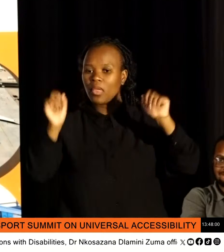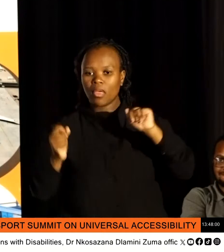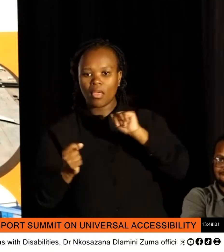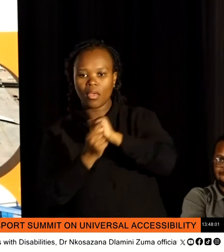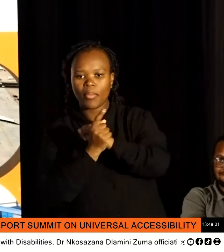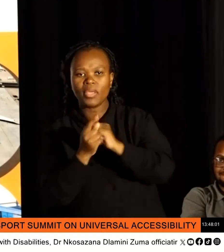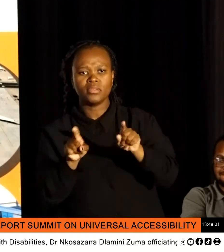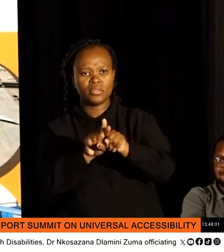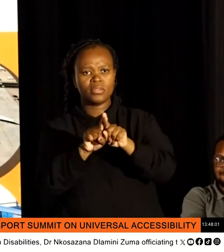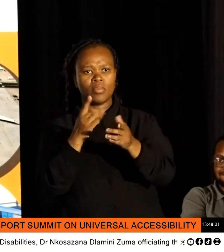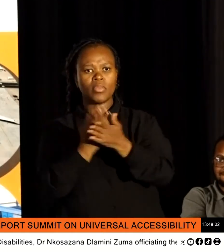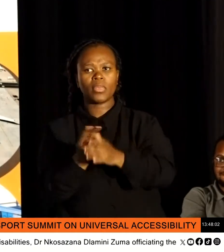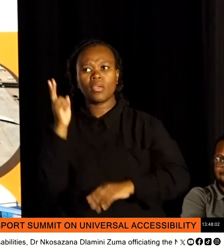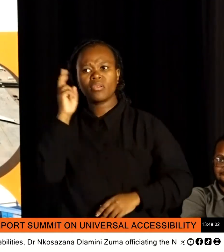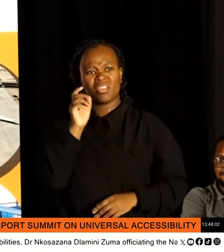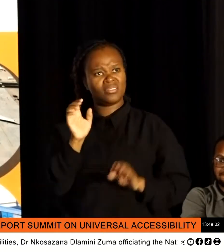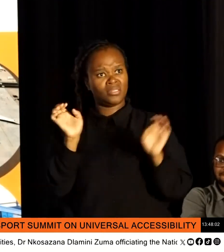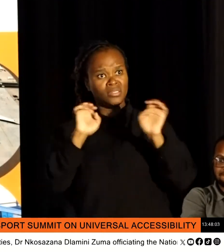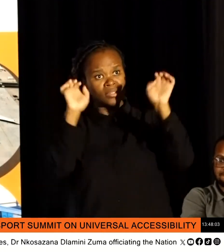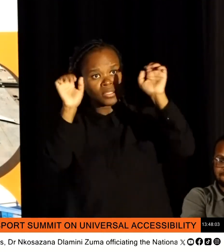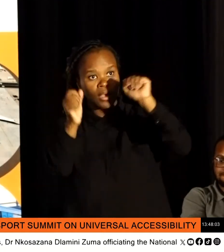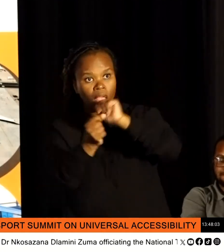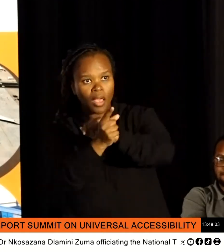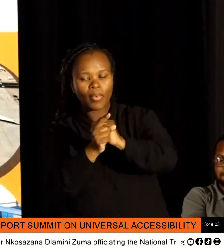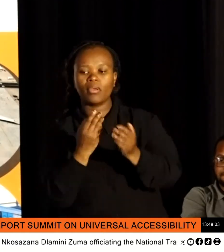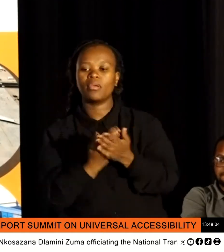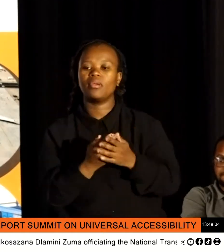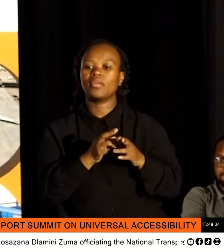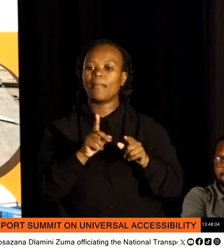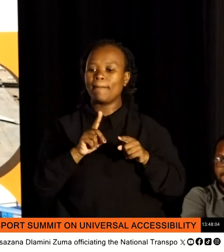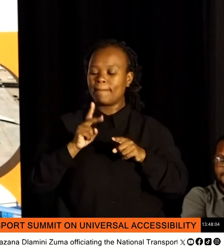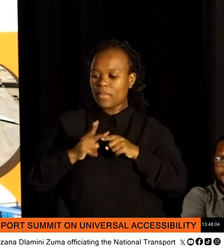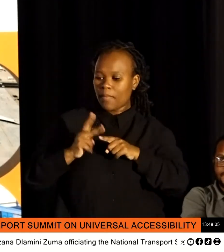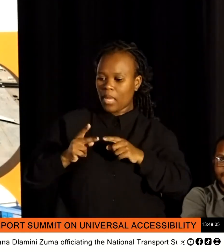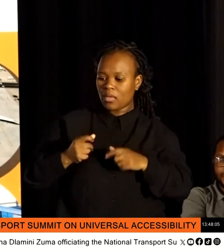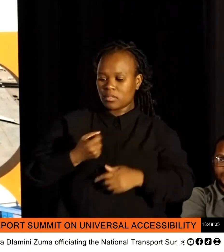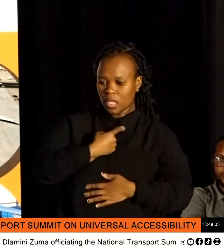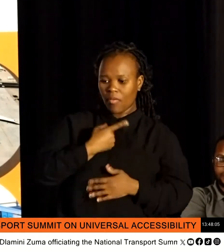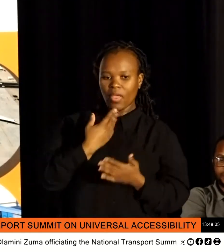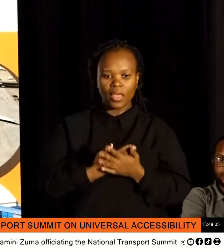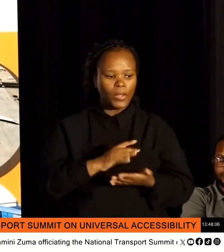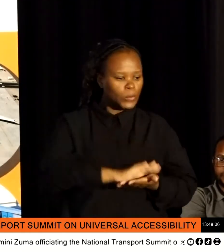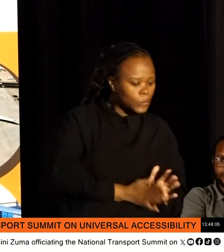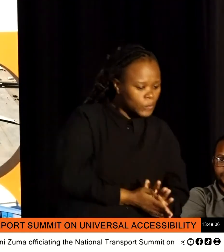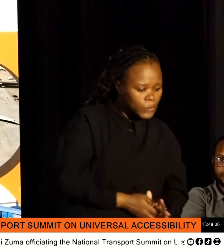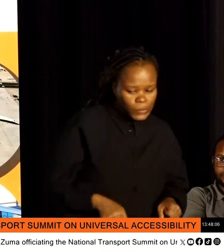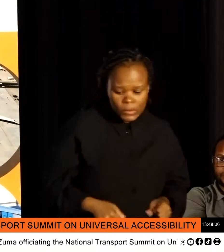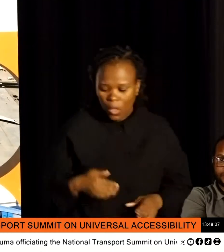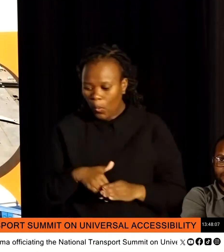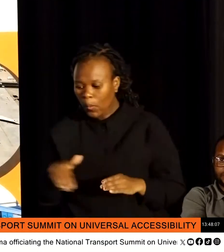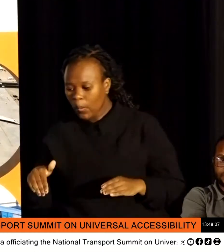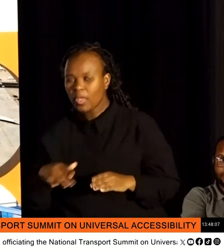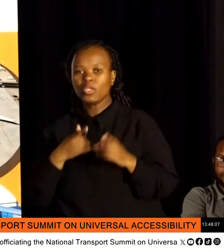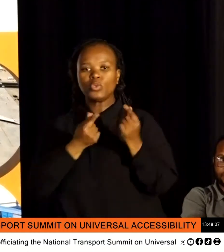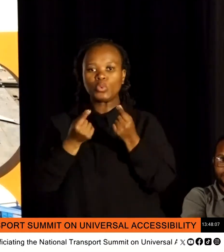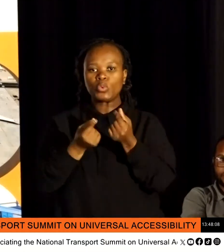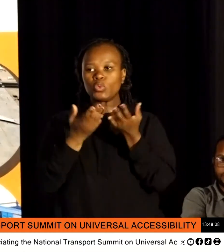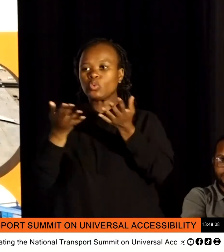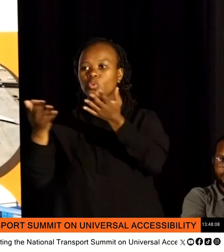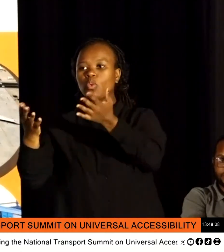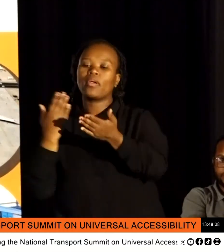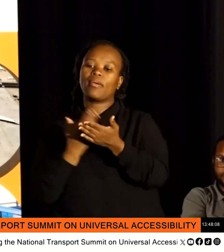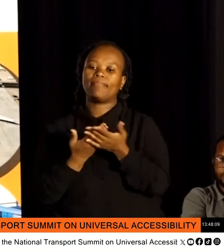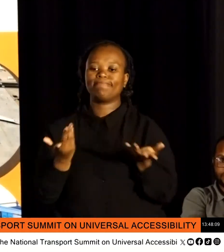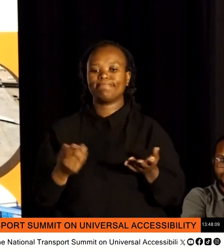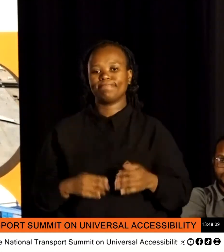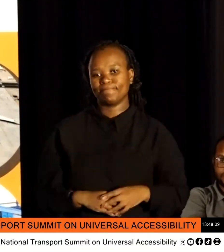also to hear what the emergency is all about and prepare themselves also to exit or do whatever is required of them to do to circumvent that